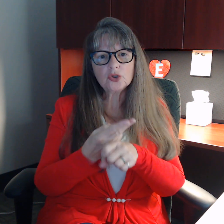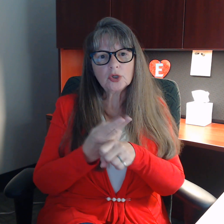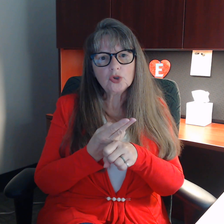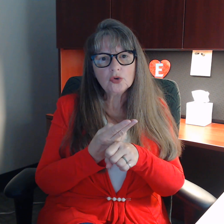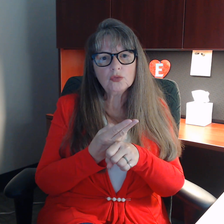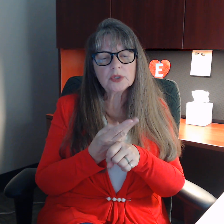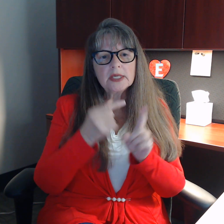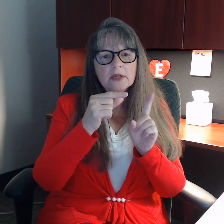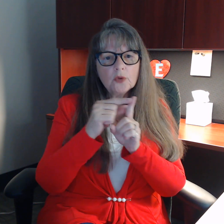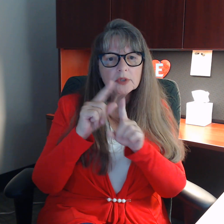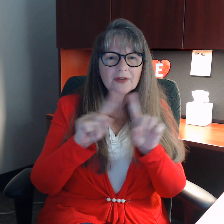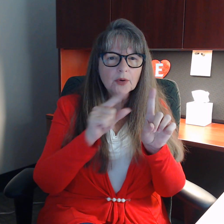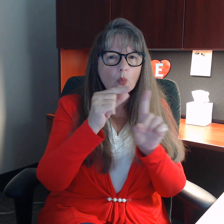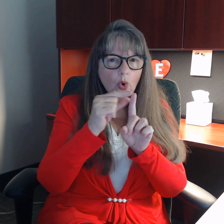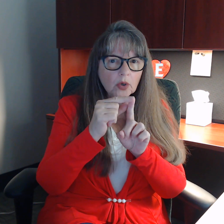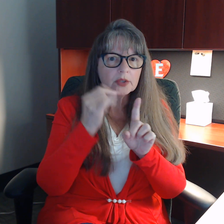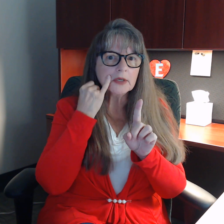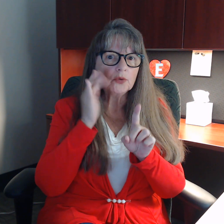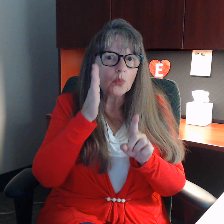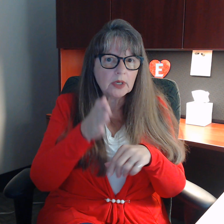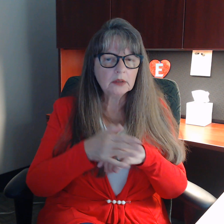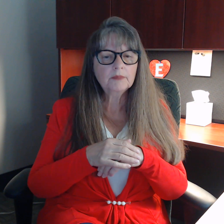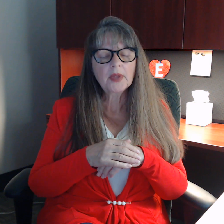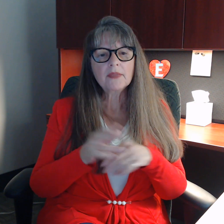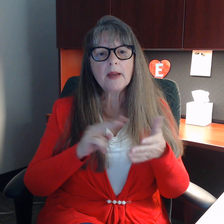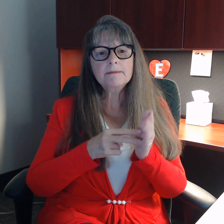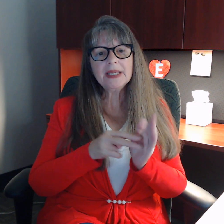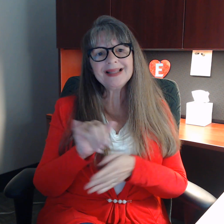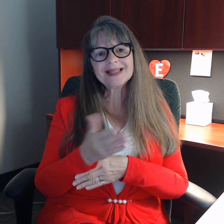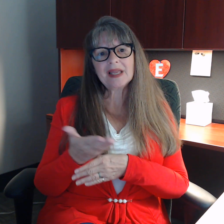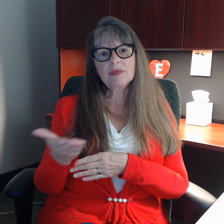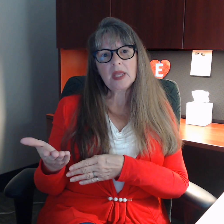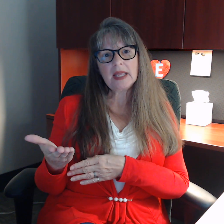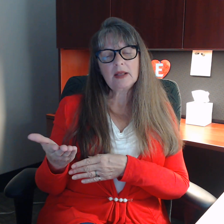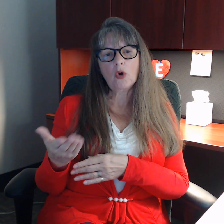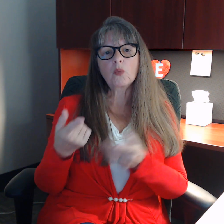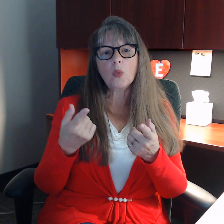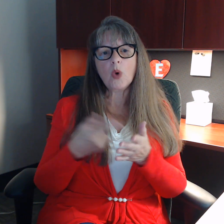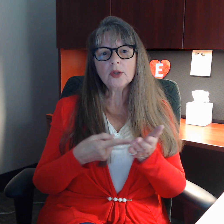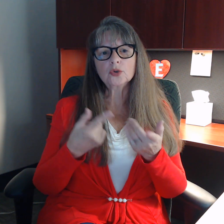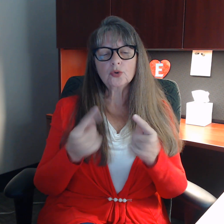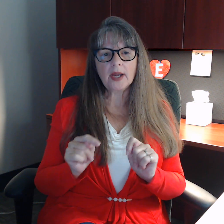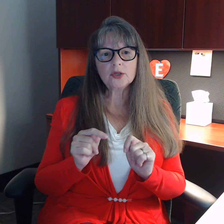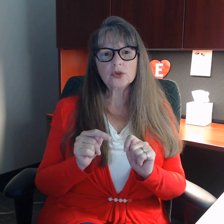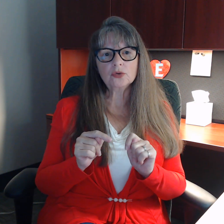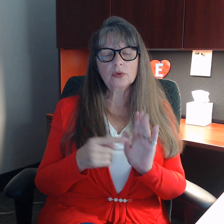can use, different words, if you will, that mean the same thing or what you're trying to